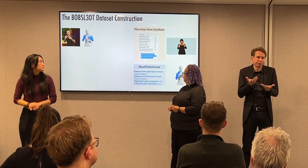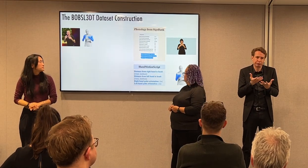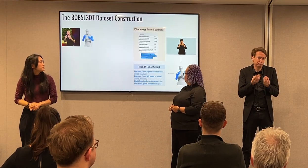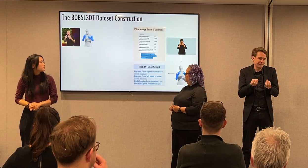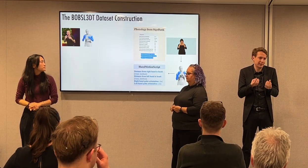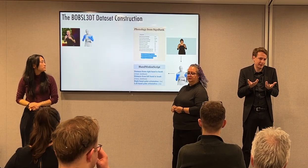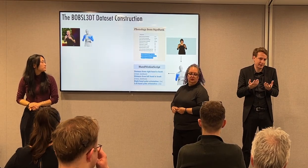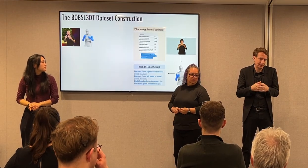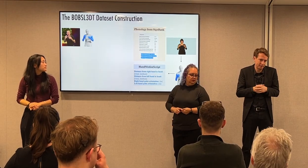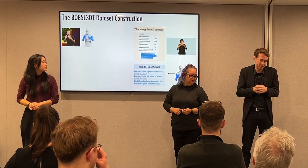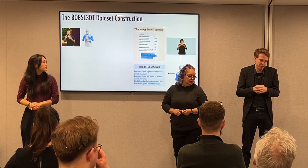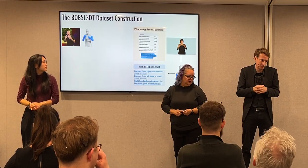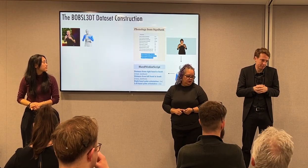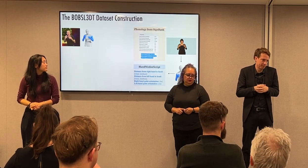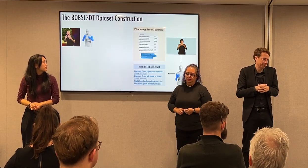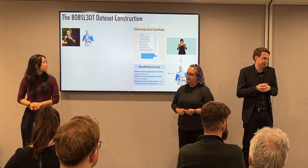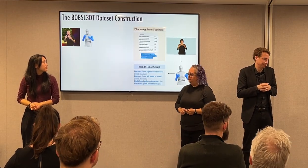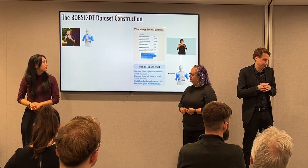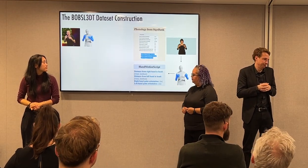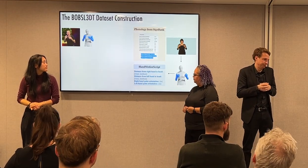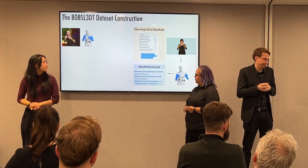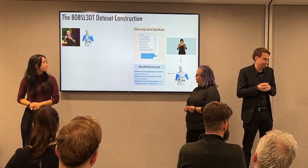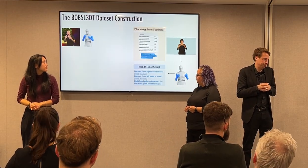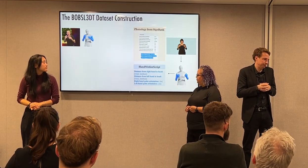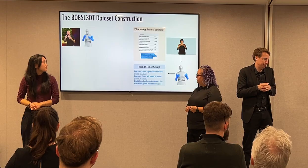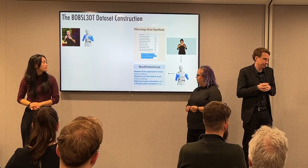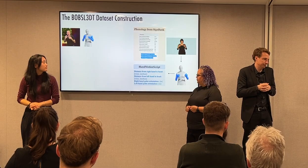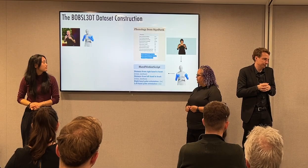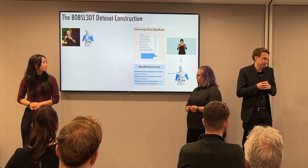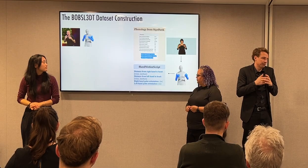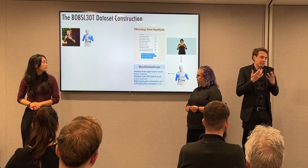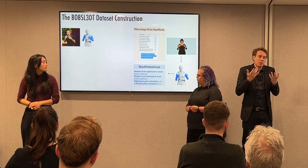All right, so to mitigate the later